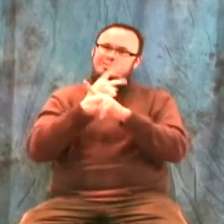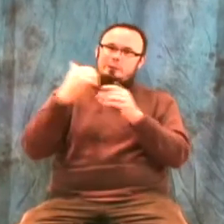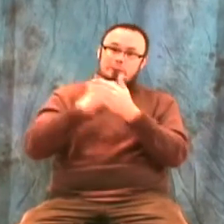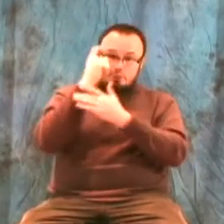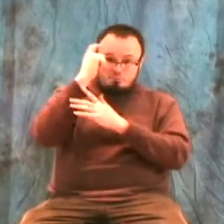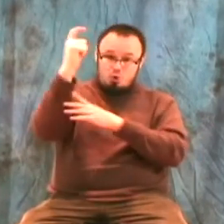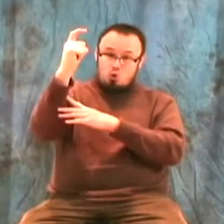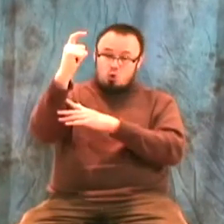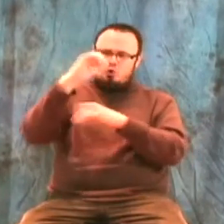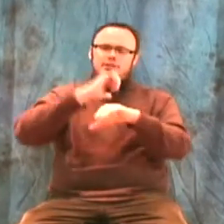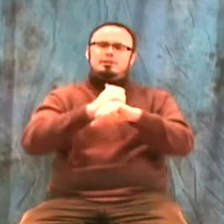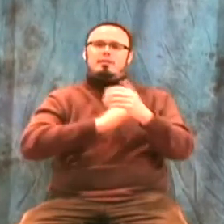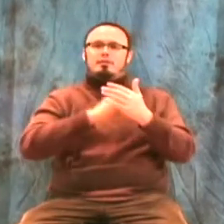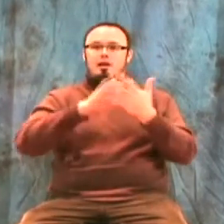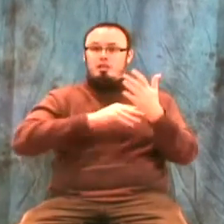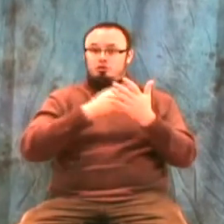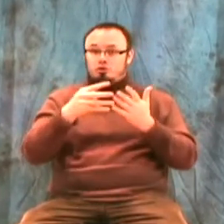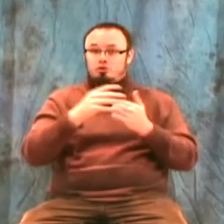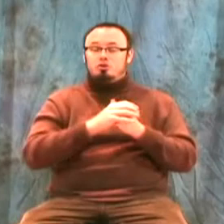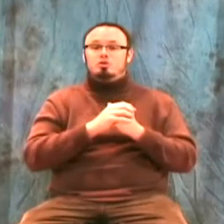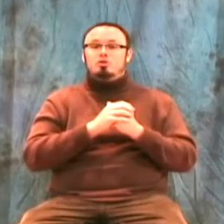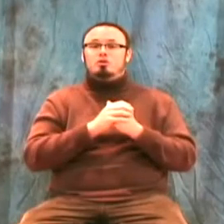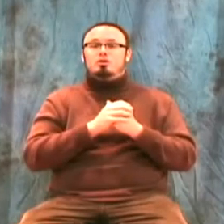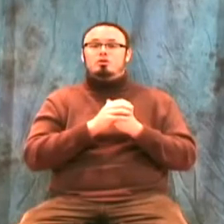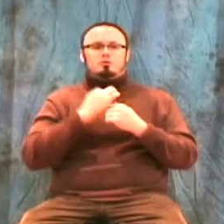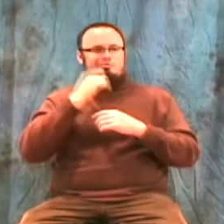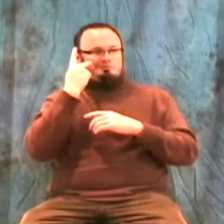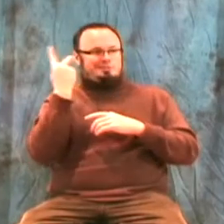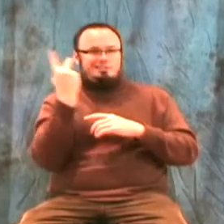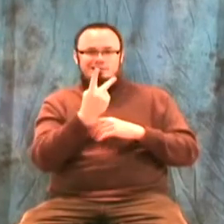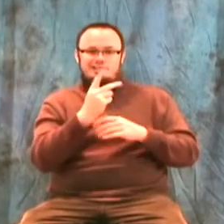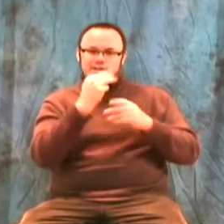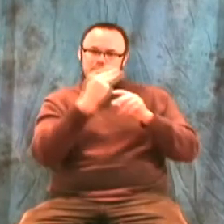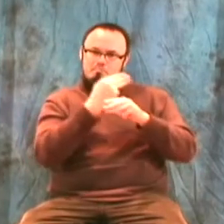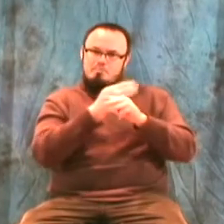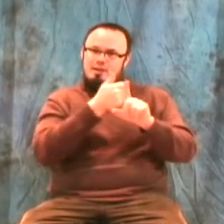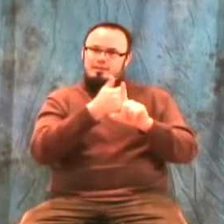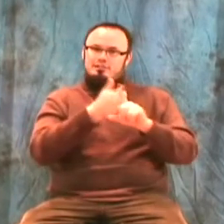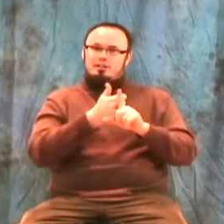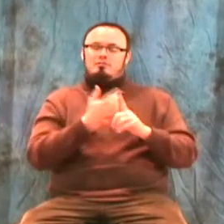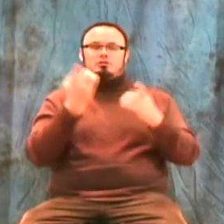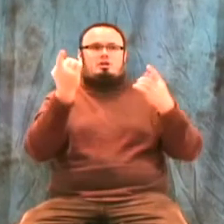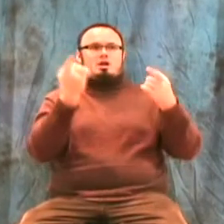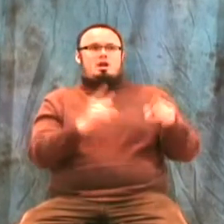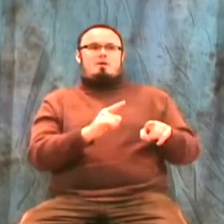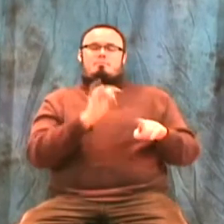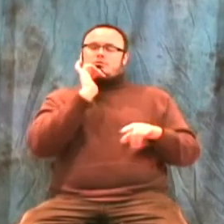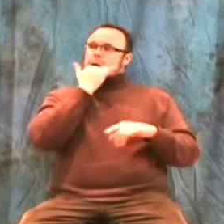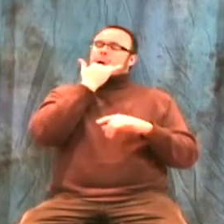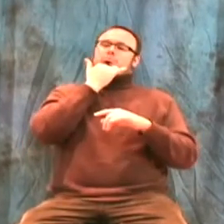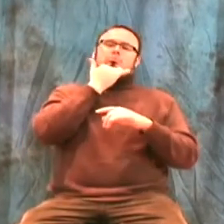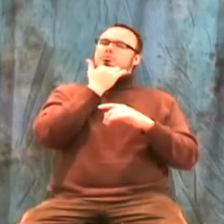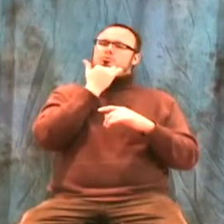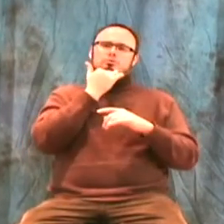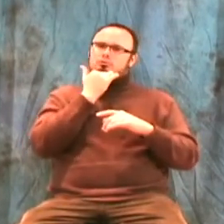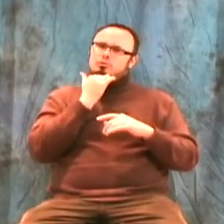moon and setting the calendar. So we see that math is not merely an incidental aspect of His creation,